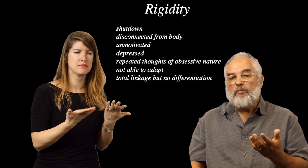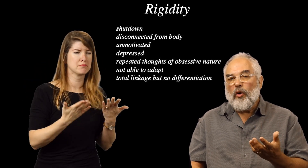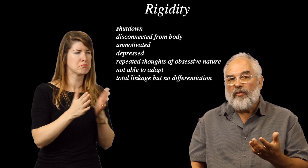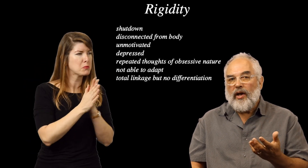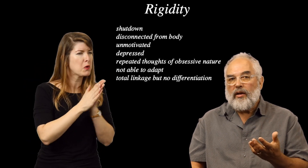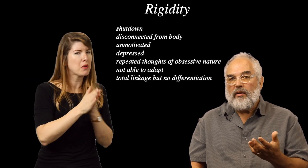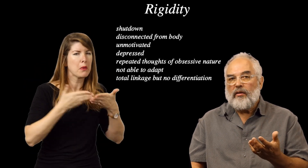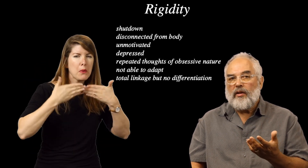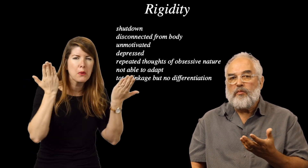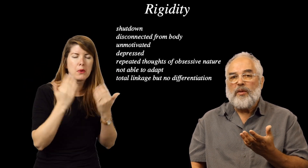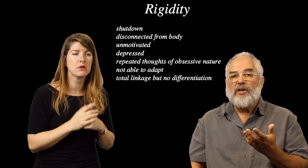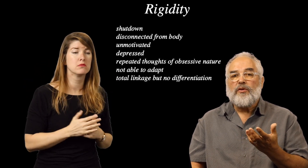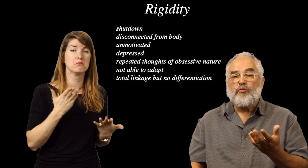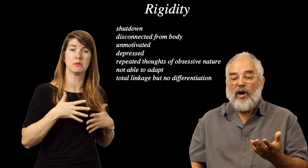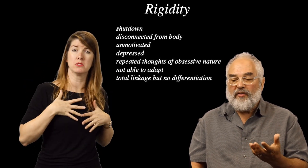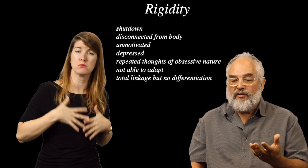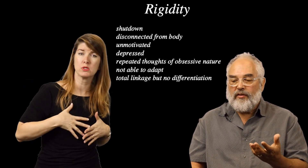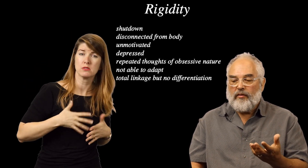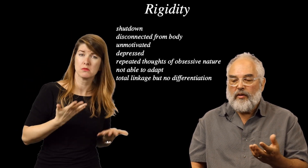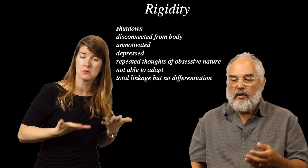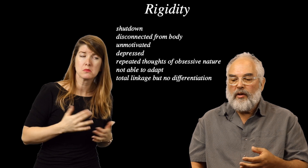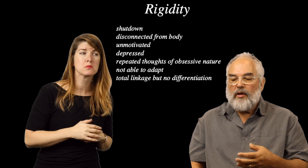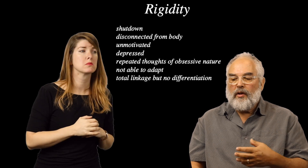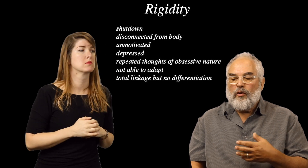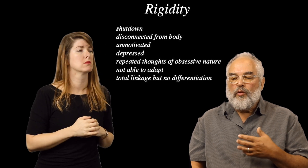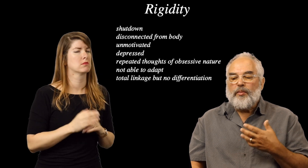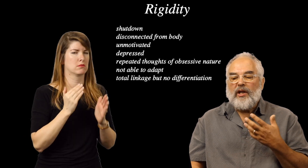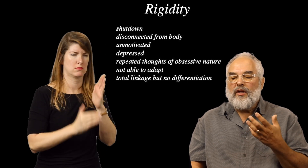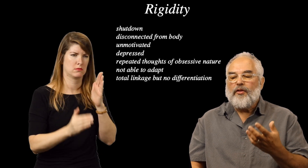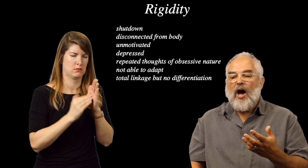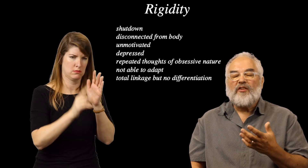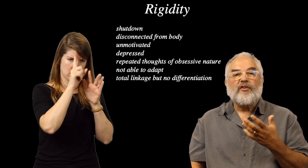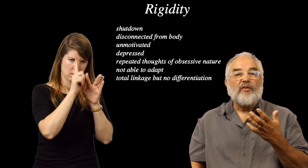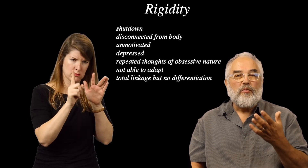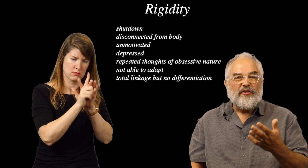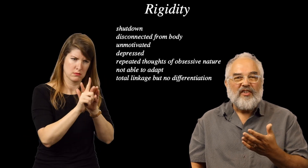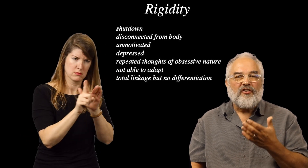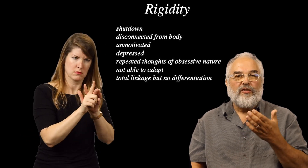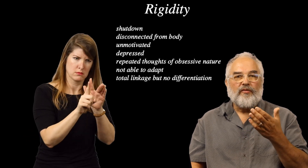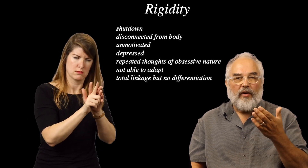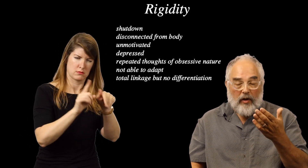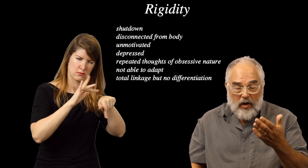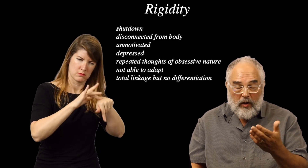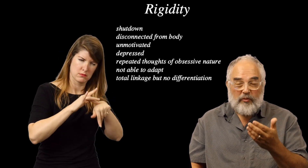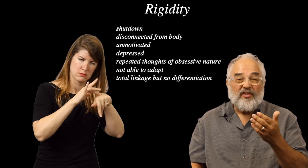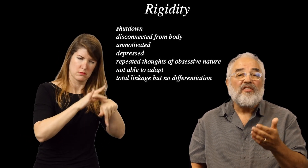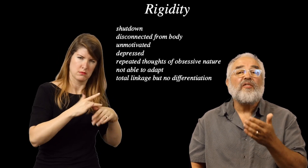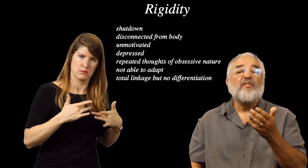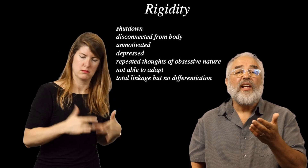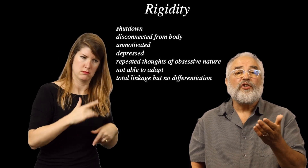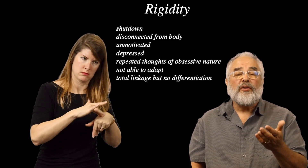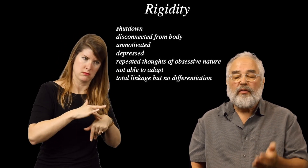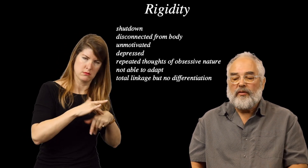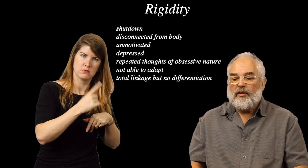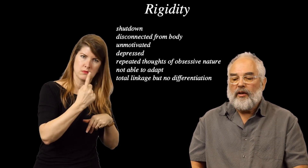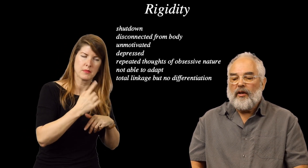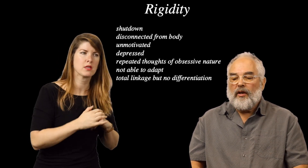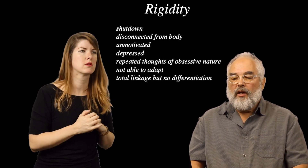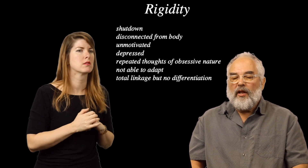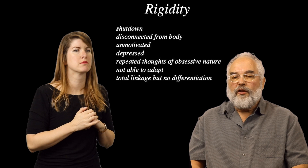they're unmotivated, they may be depressed, repeated thoughts of an obsessive